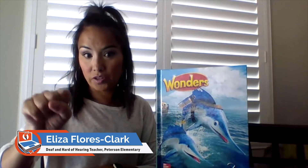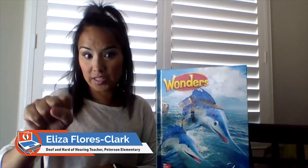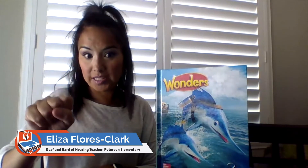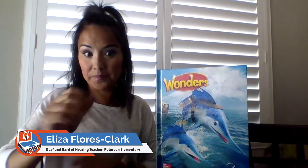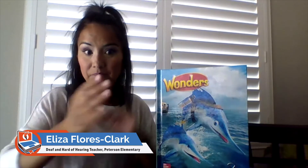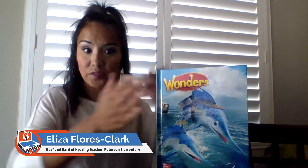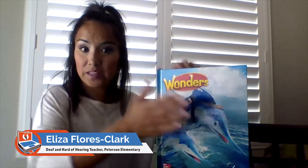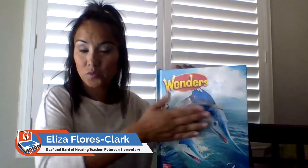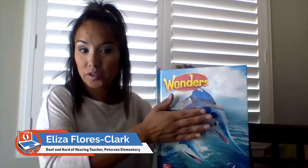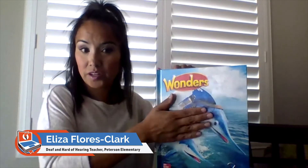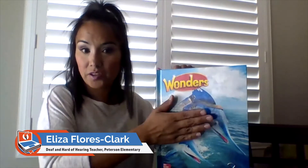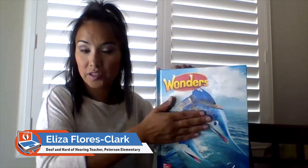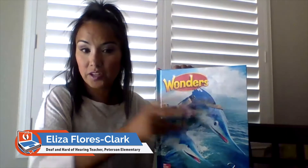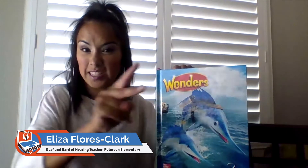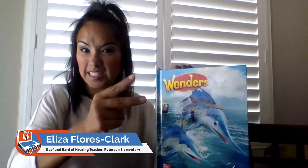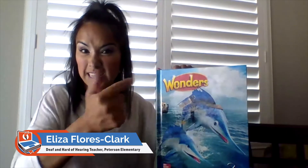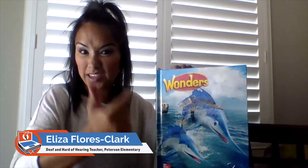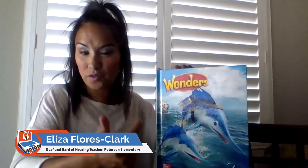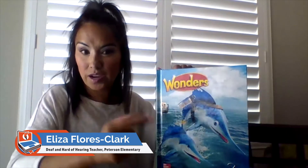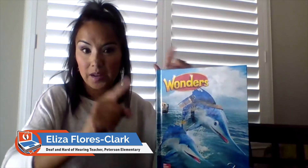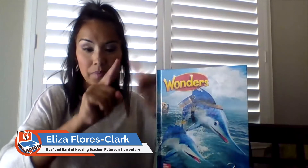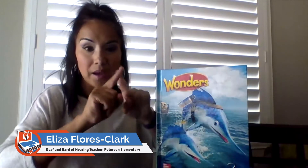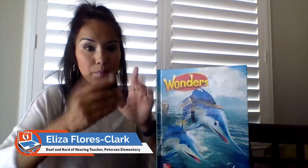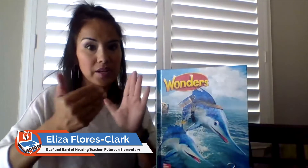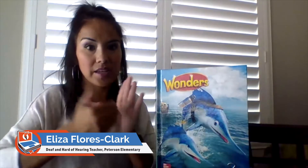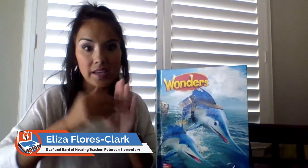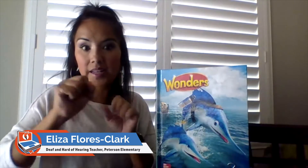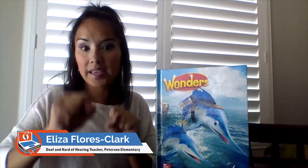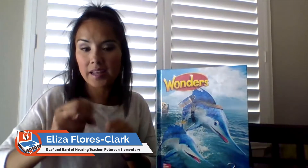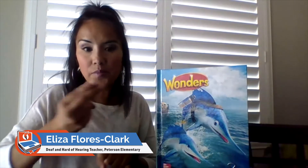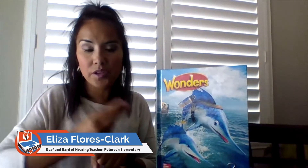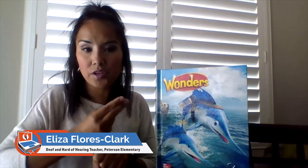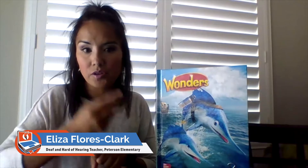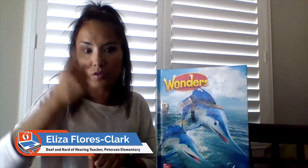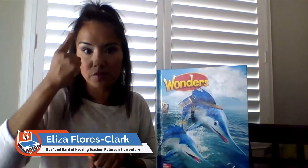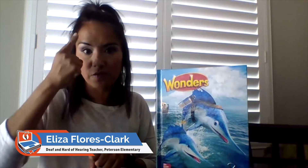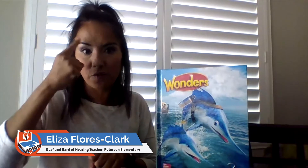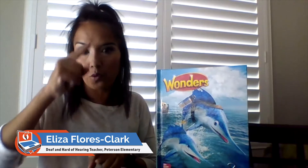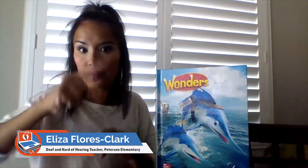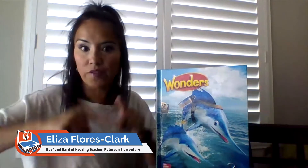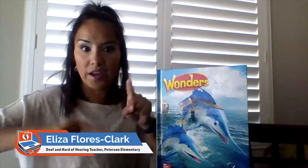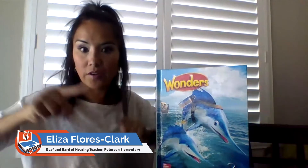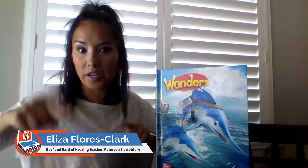Flores. So that's what we're going to use here. This is second grade, but again can be used for various